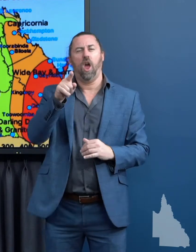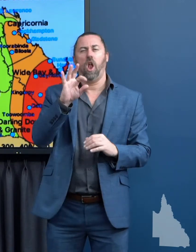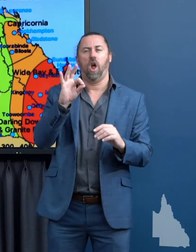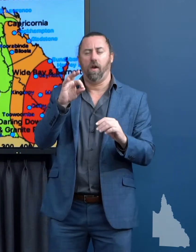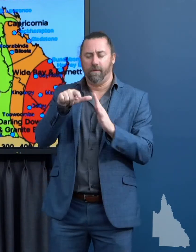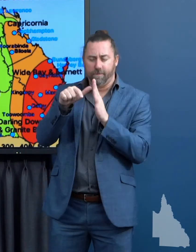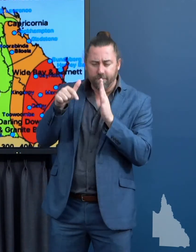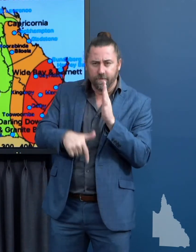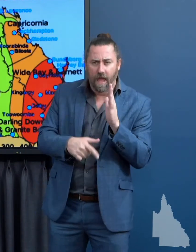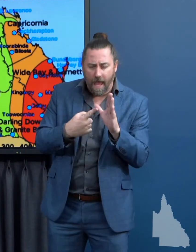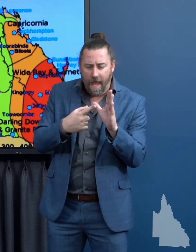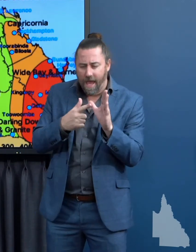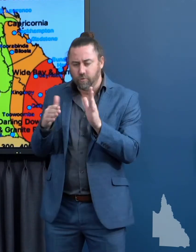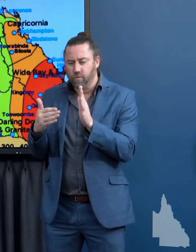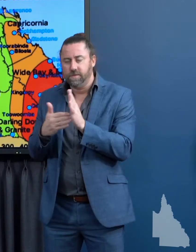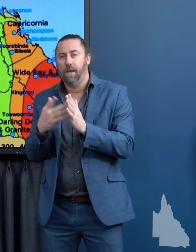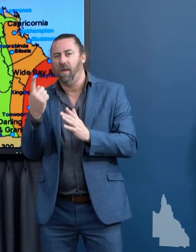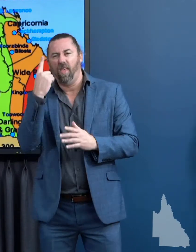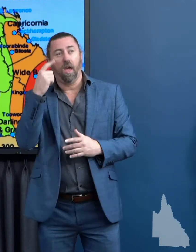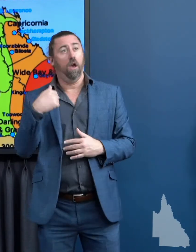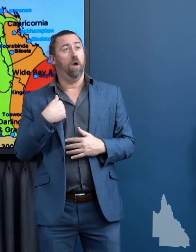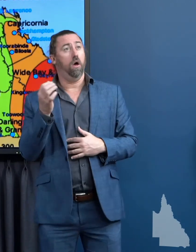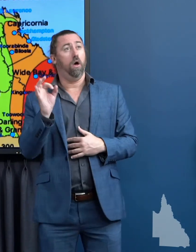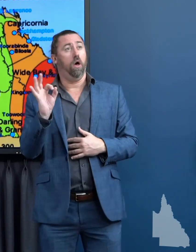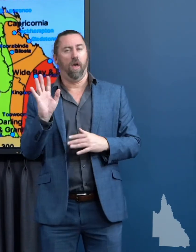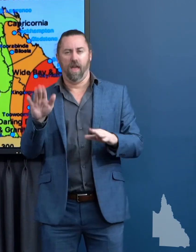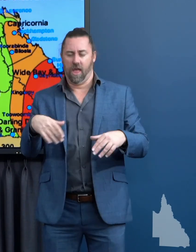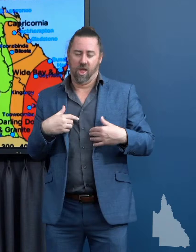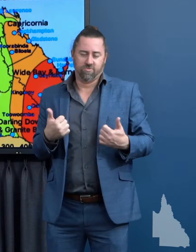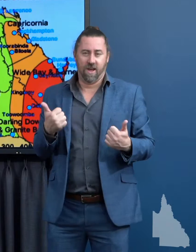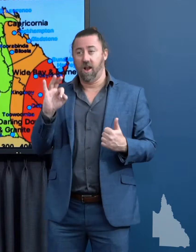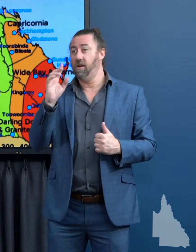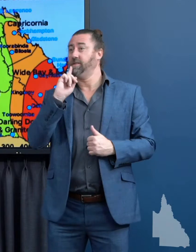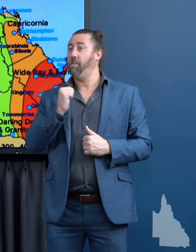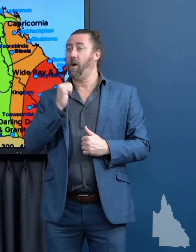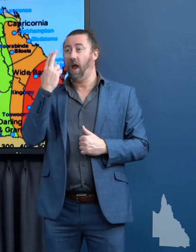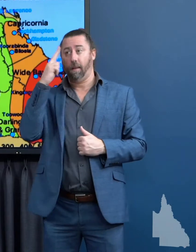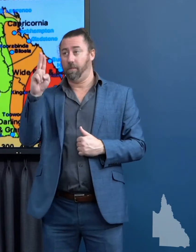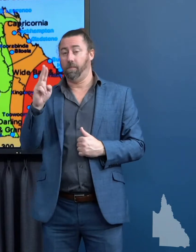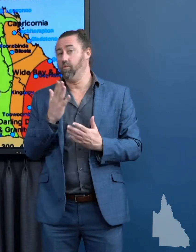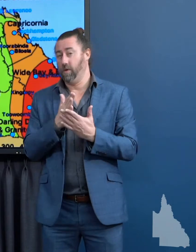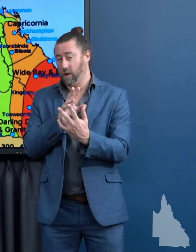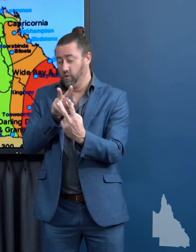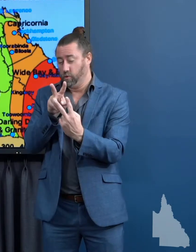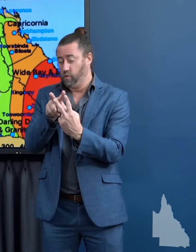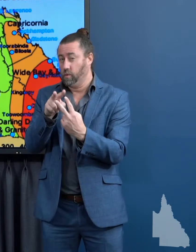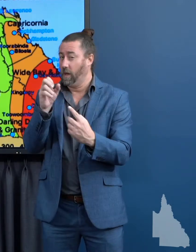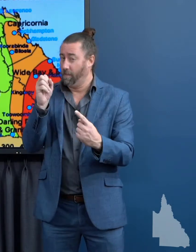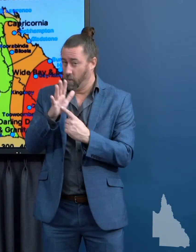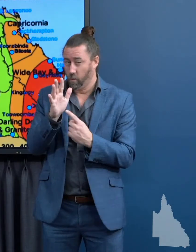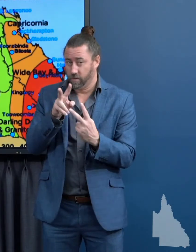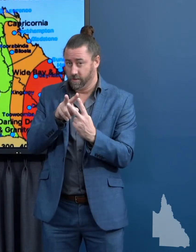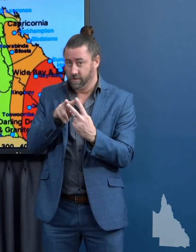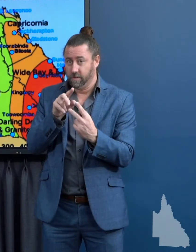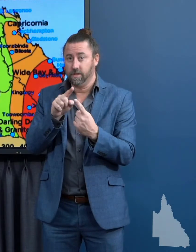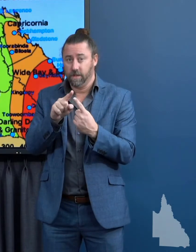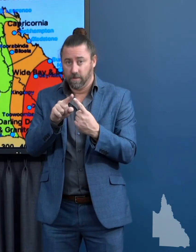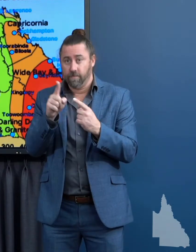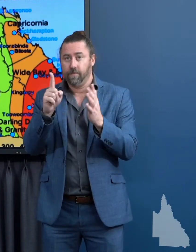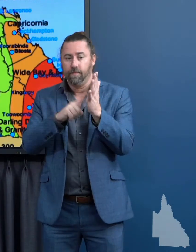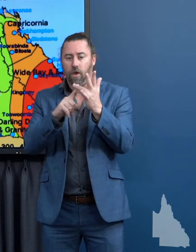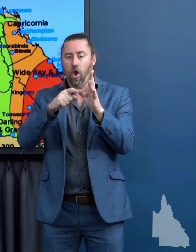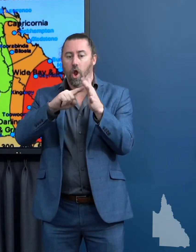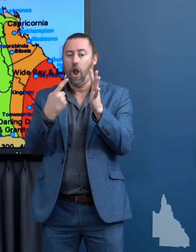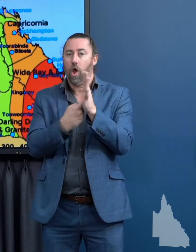specifics, doesn't mean that those areas aren't still at risk. But the two I really wanted to highlight today was around the